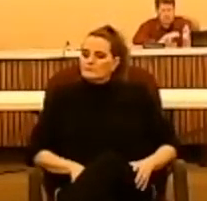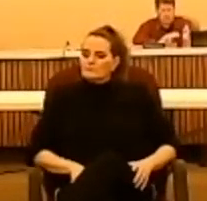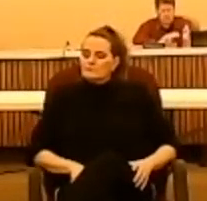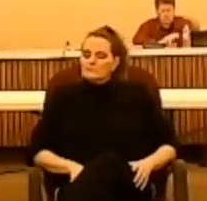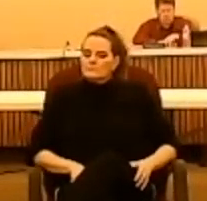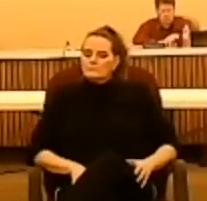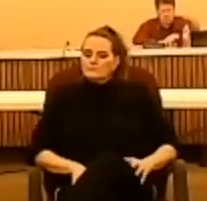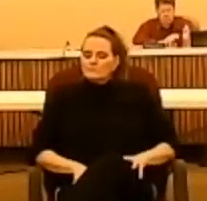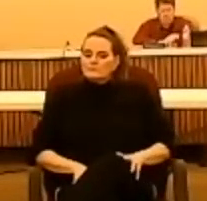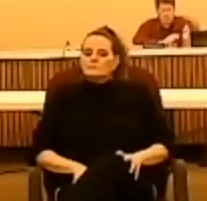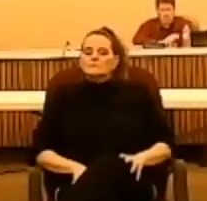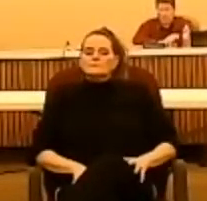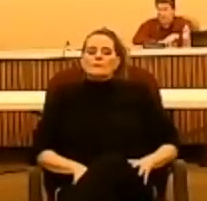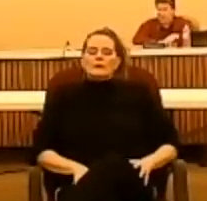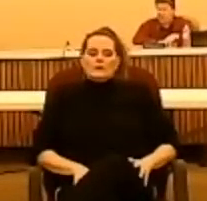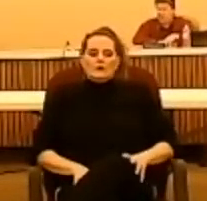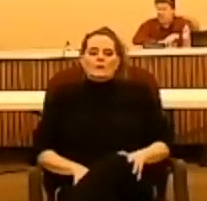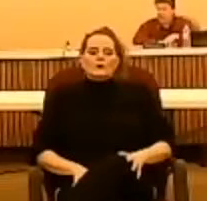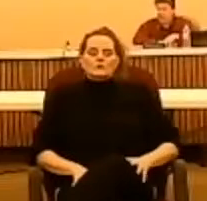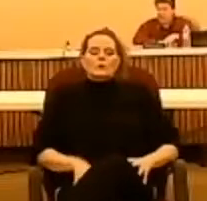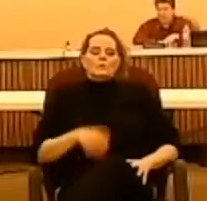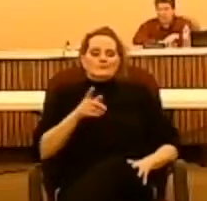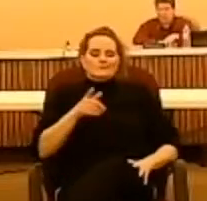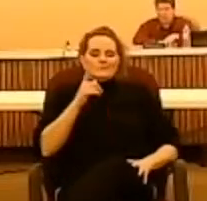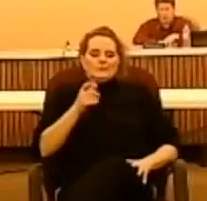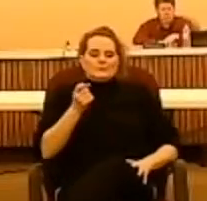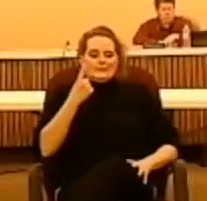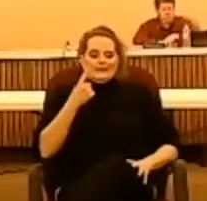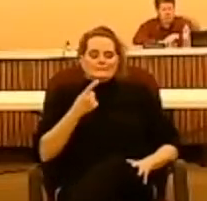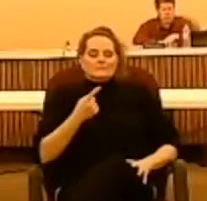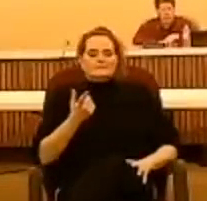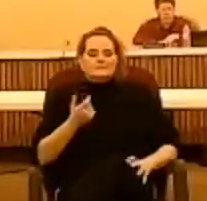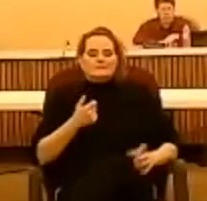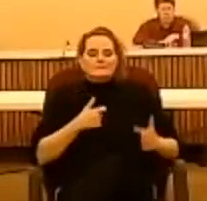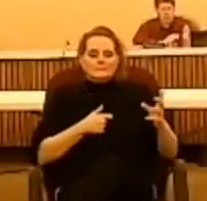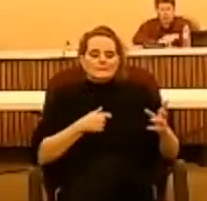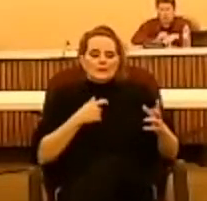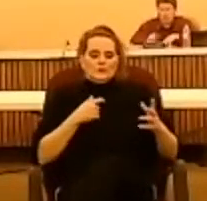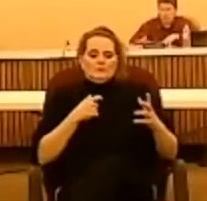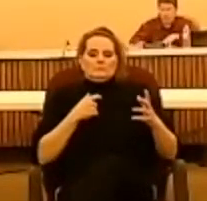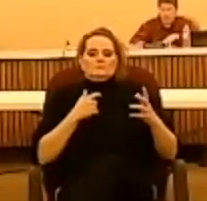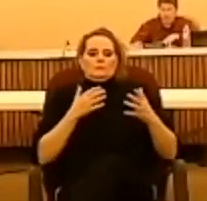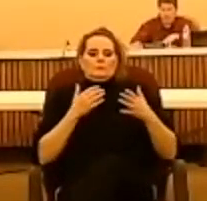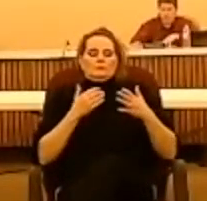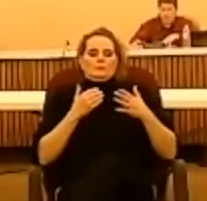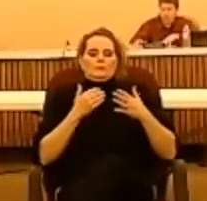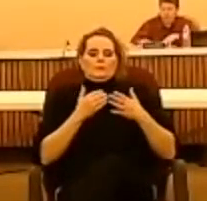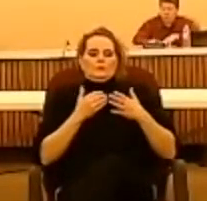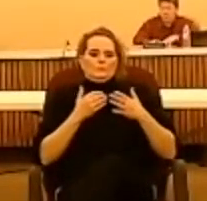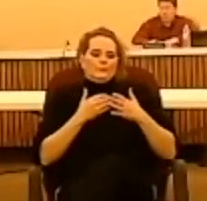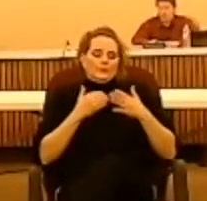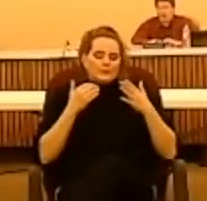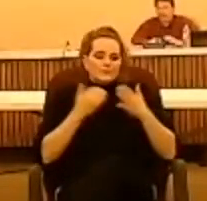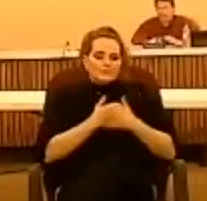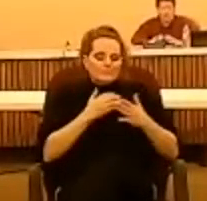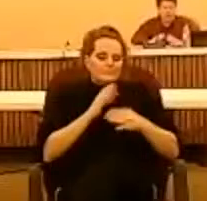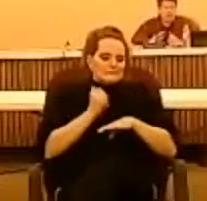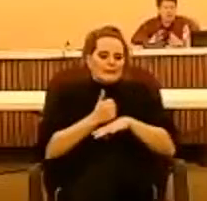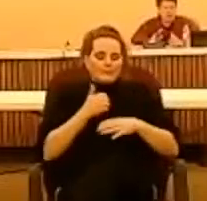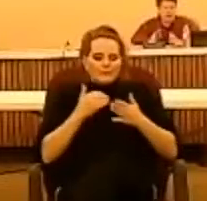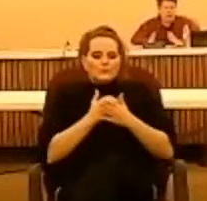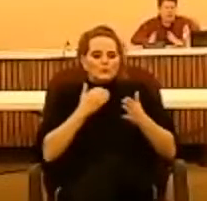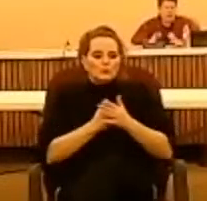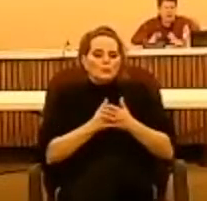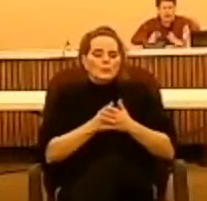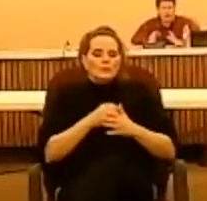Remelts and Delaware River Solar are essentially being our guinea pigs of our new regulations. And one of the things we decided to do, because there was all this discussion